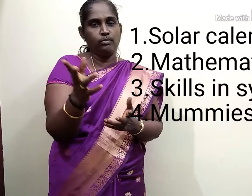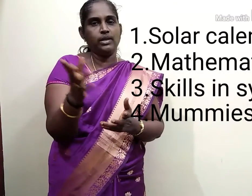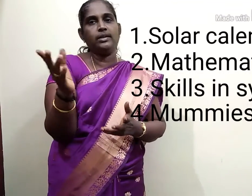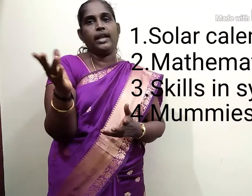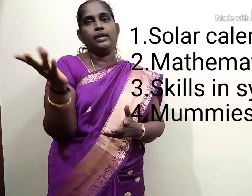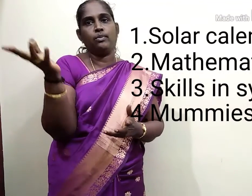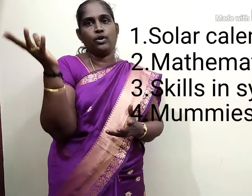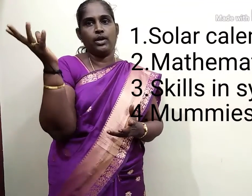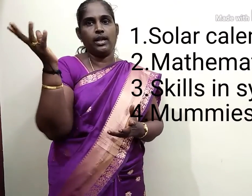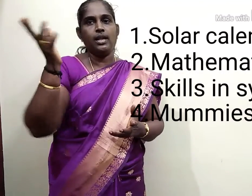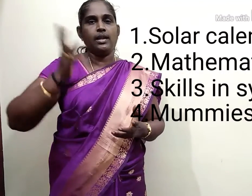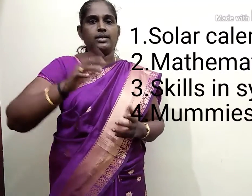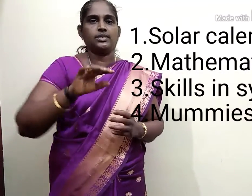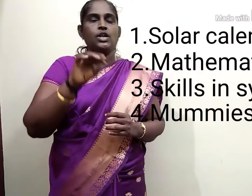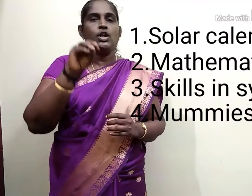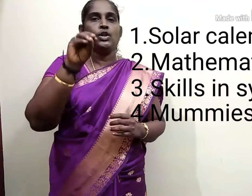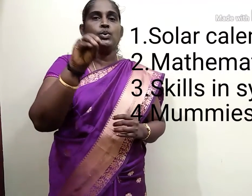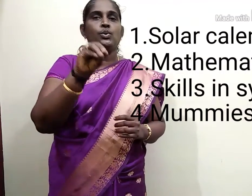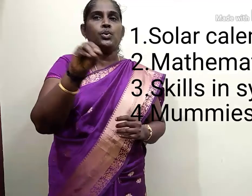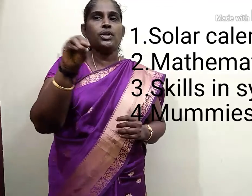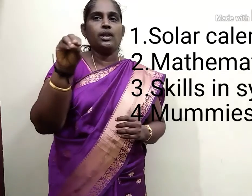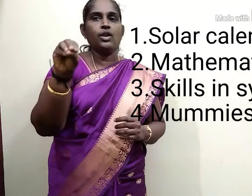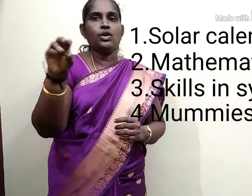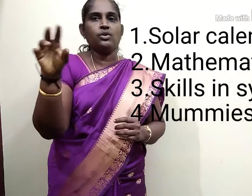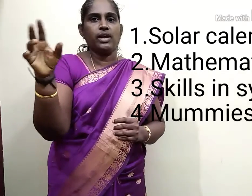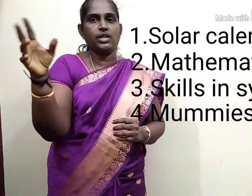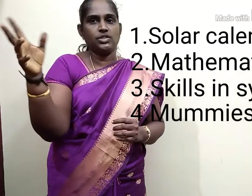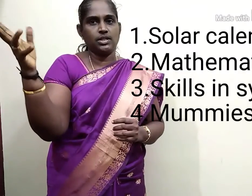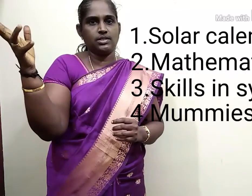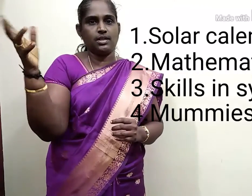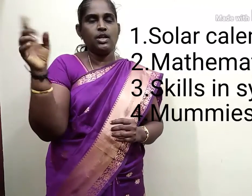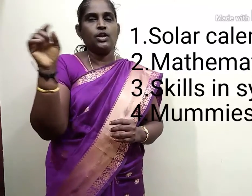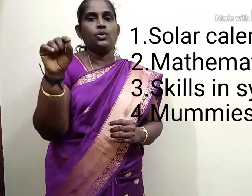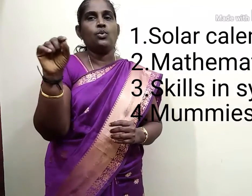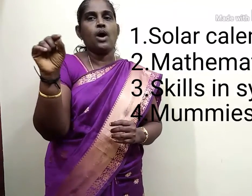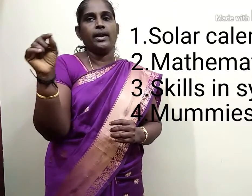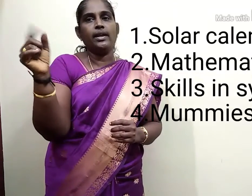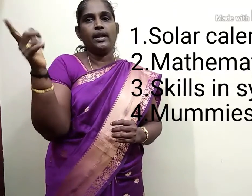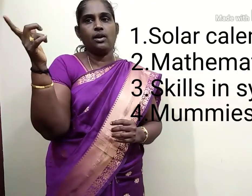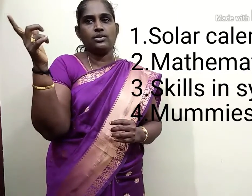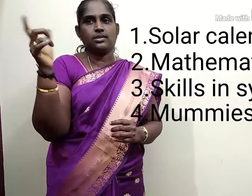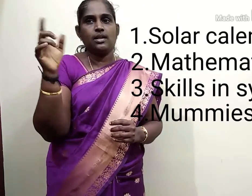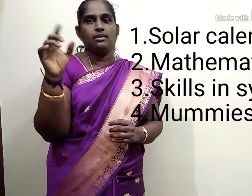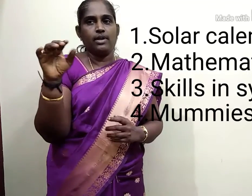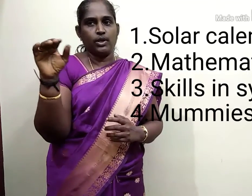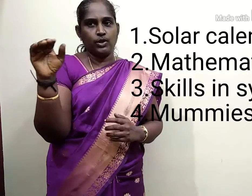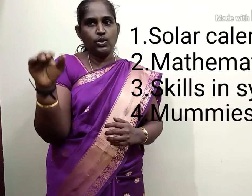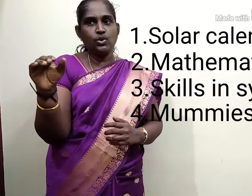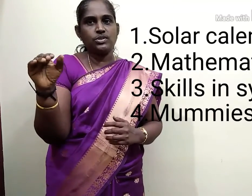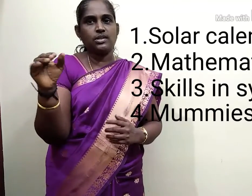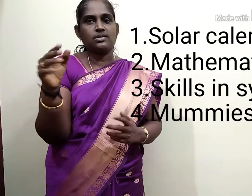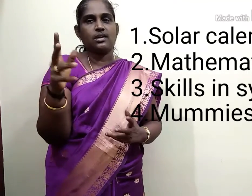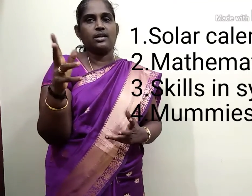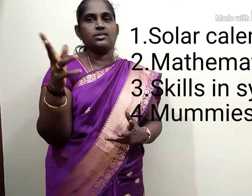human dead body. Next, new innovations, new ideas were used in science